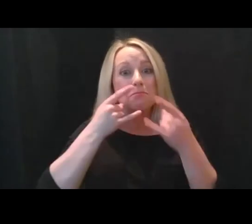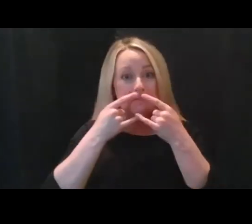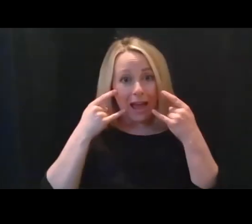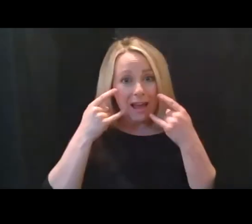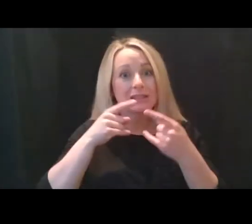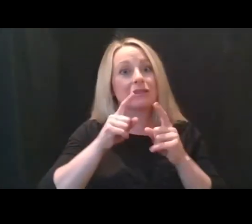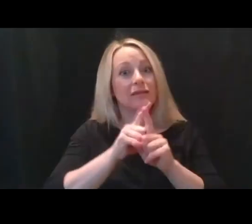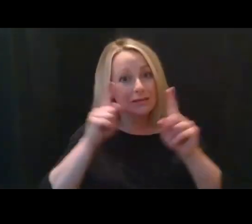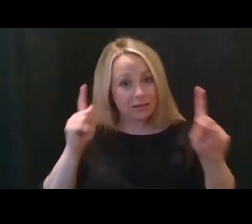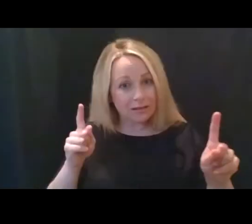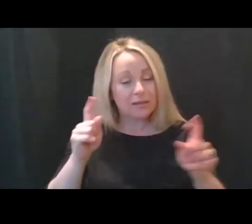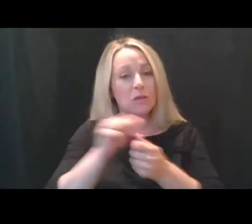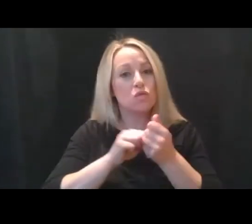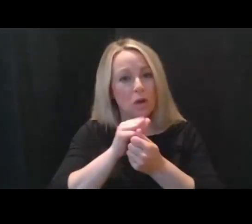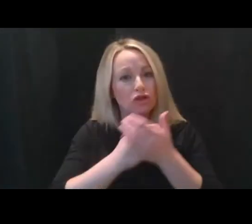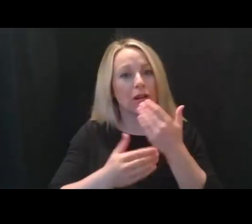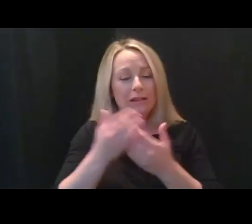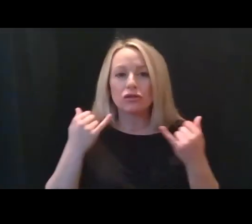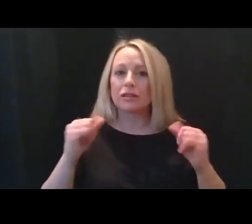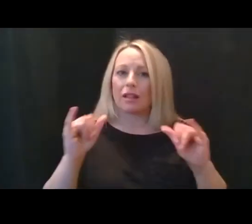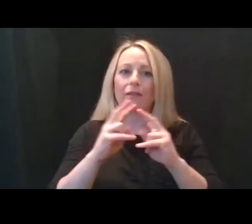distance, wash your hands, etc.